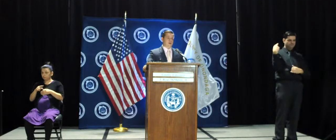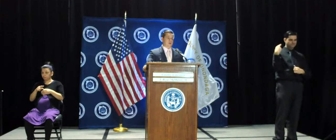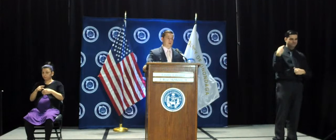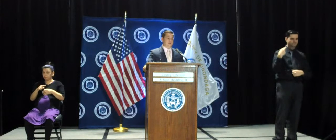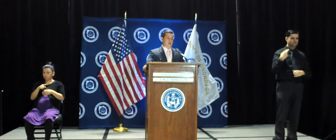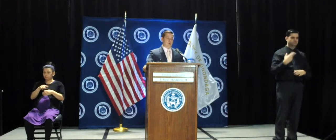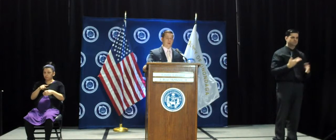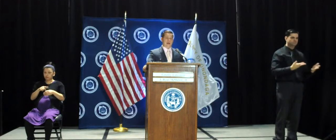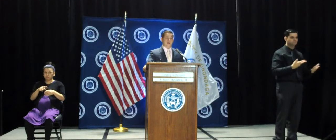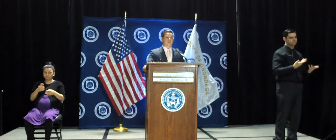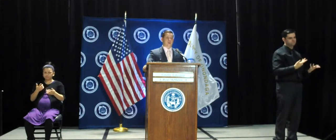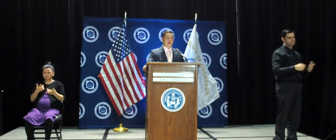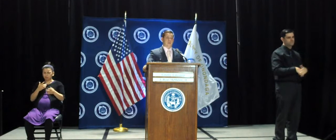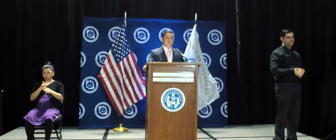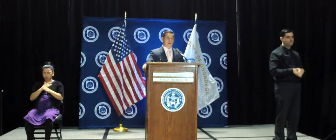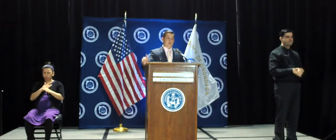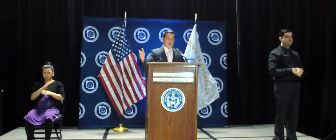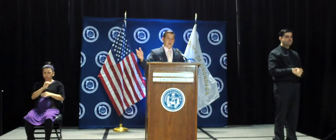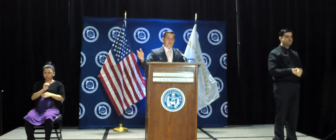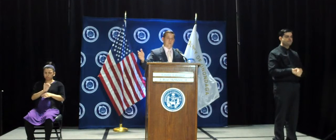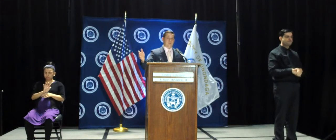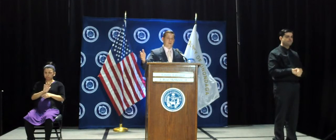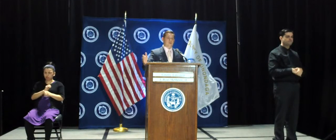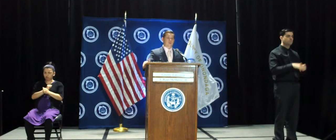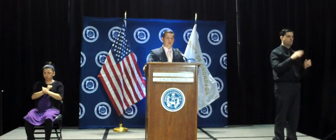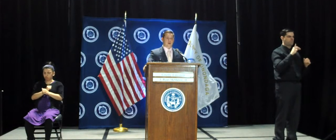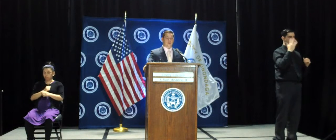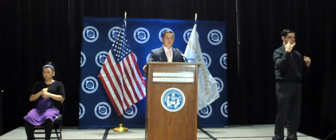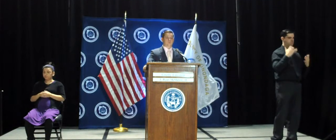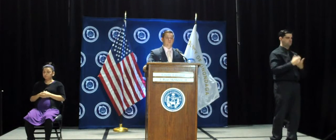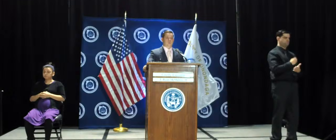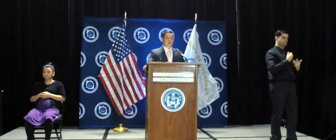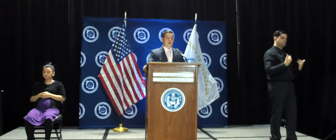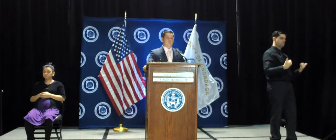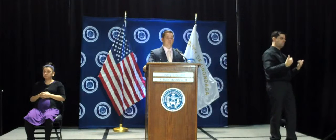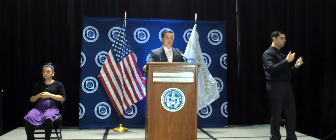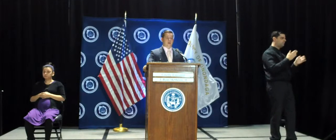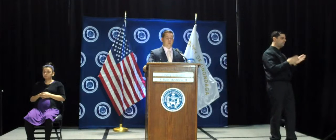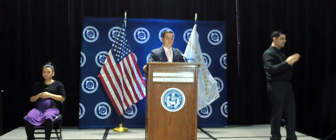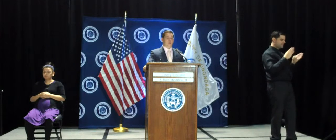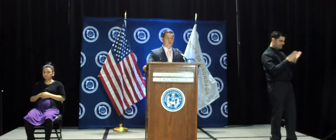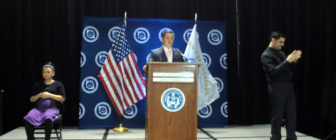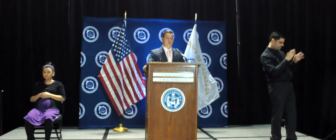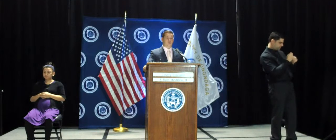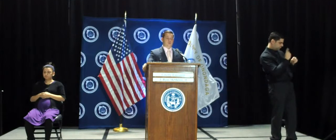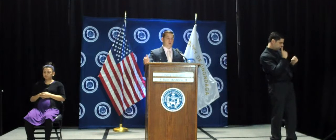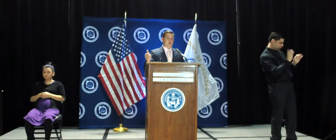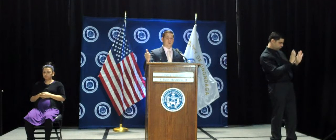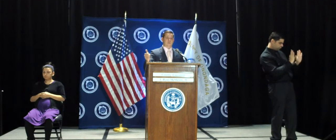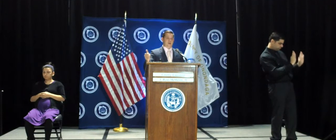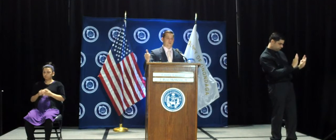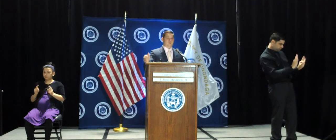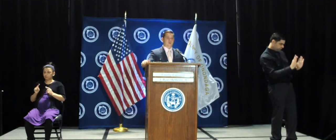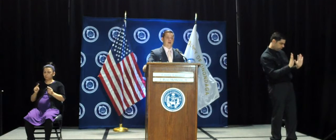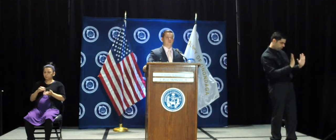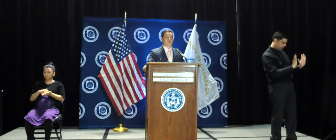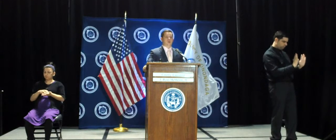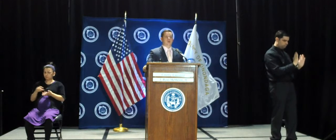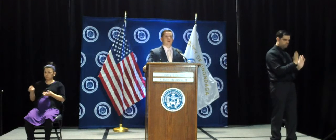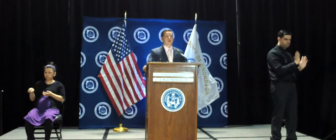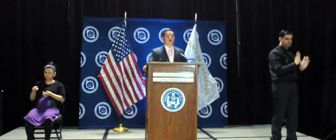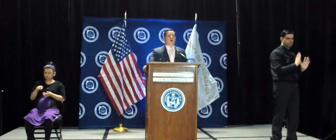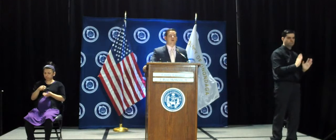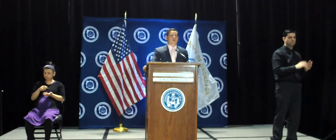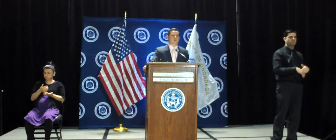we did early on in the pandemic but never had to implement. You look at other planning and preparation moves. We talked about Manley Fieldhouse